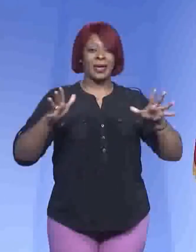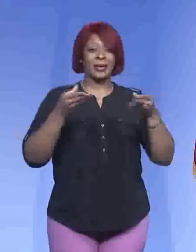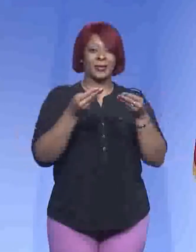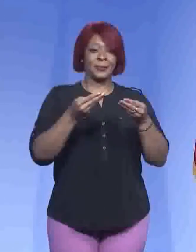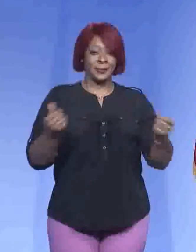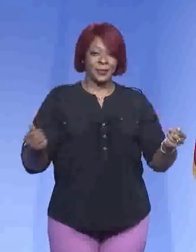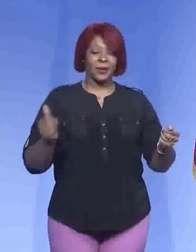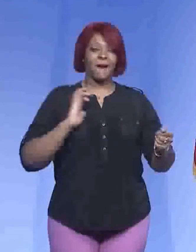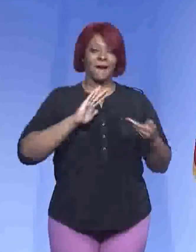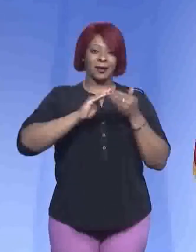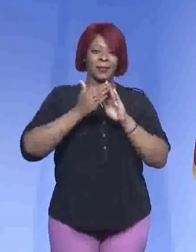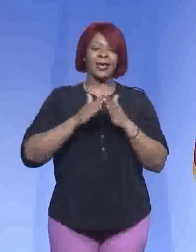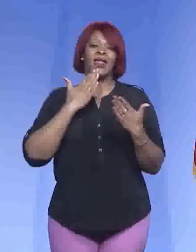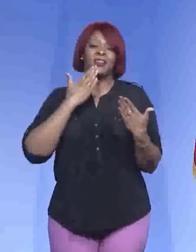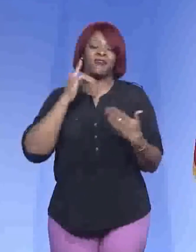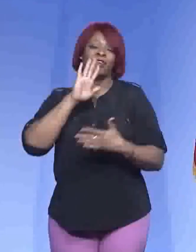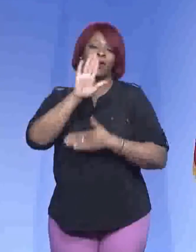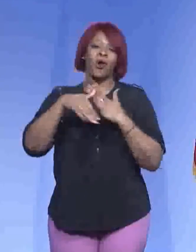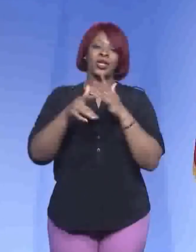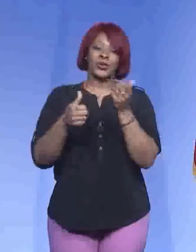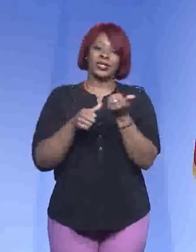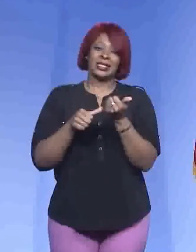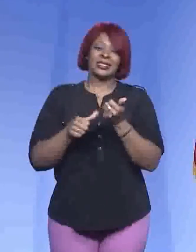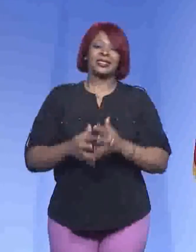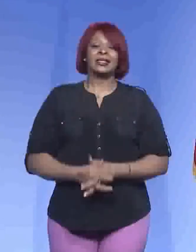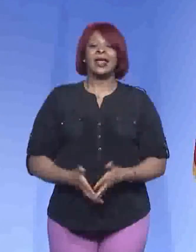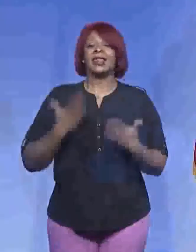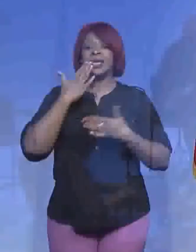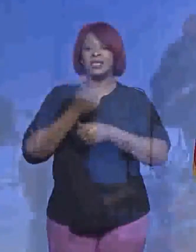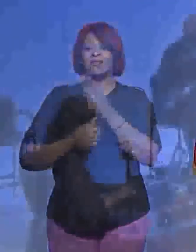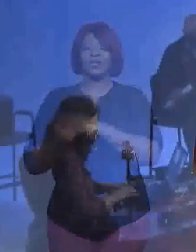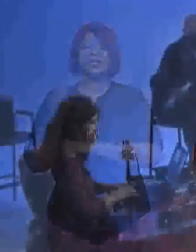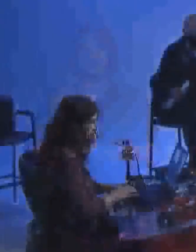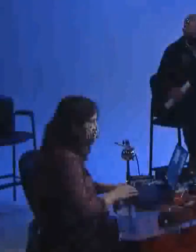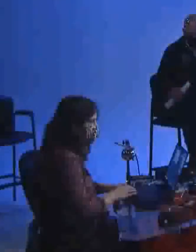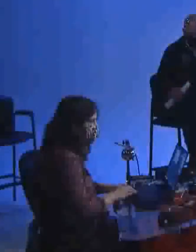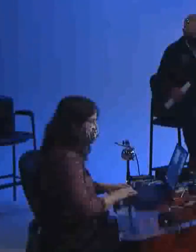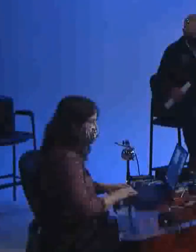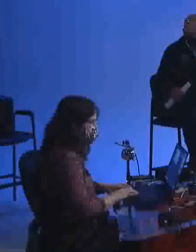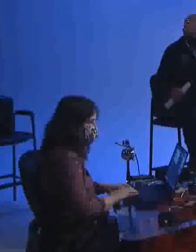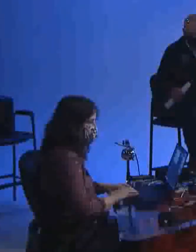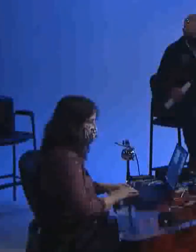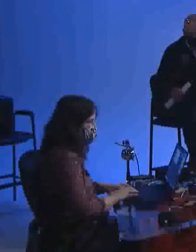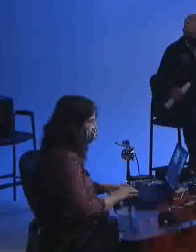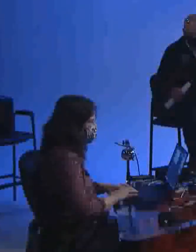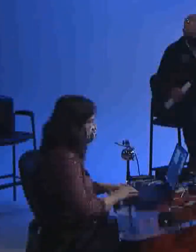on our community. Thank you for all your assistance. Thanks, everyone. We'll see you back here Thursday.